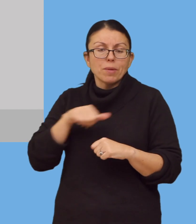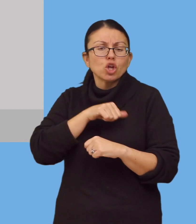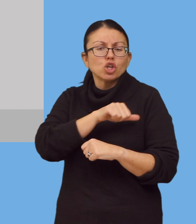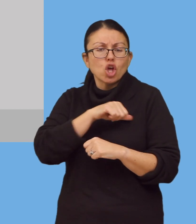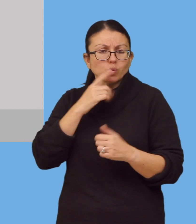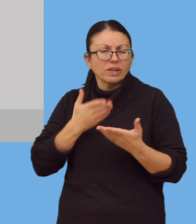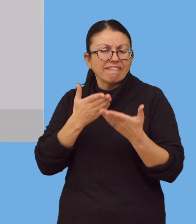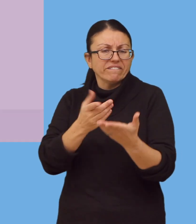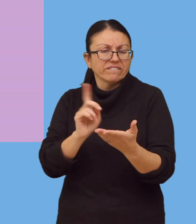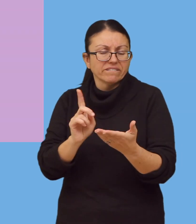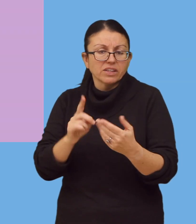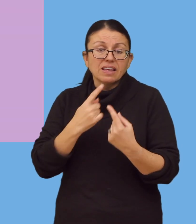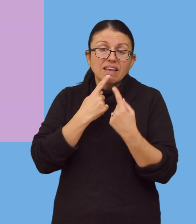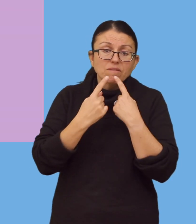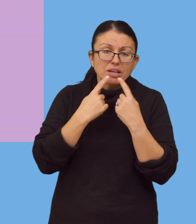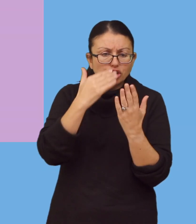worried.